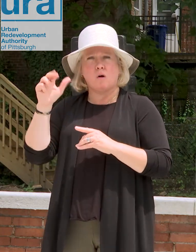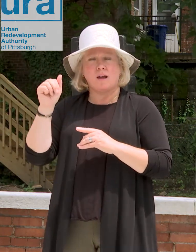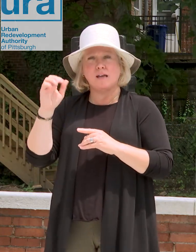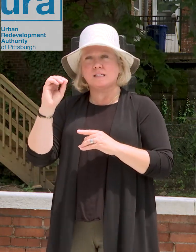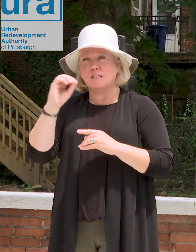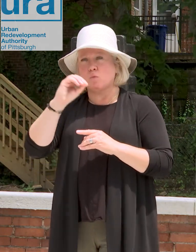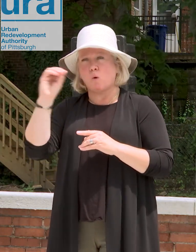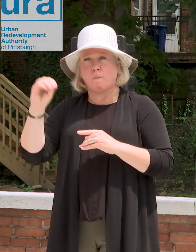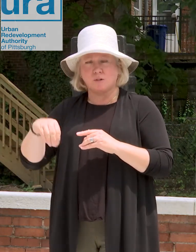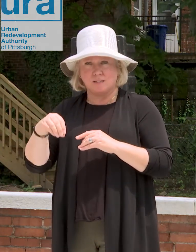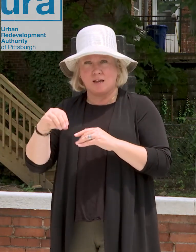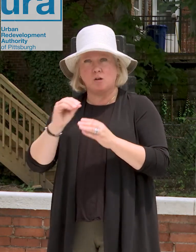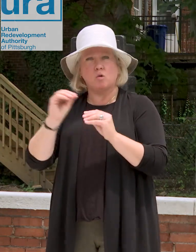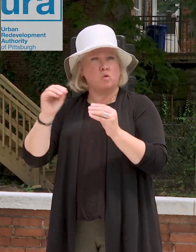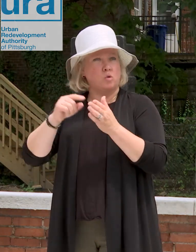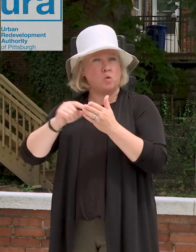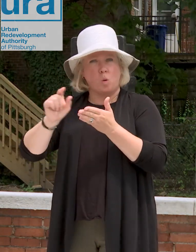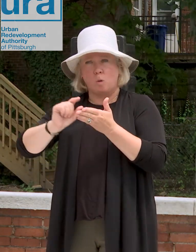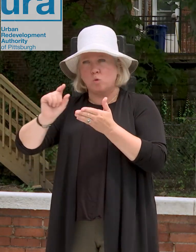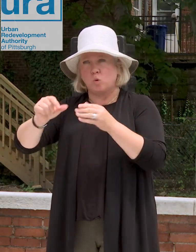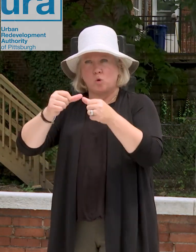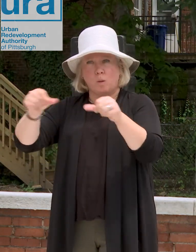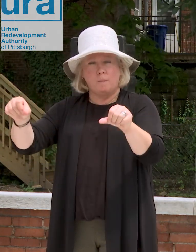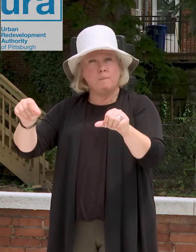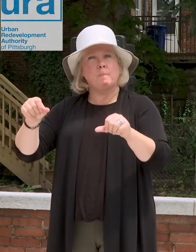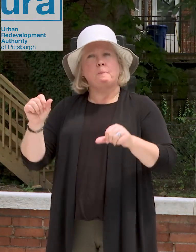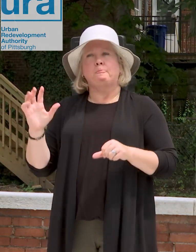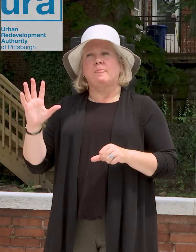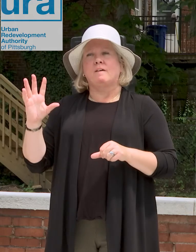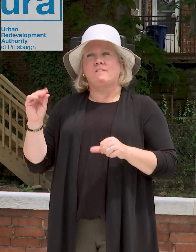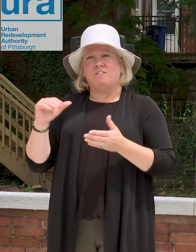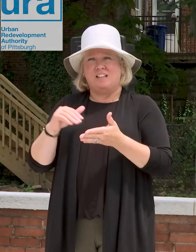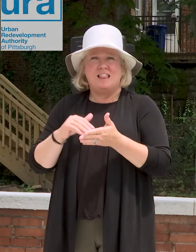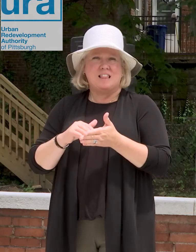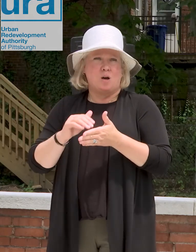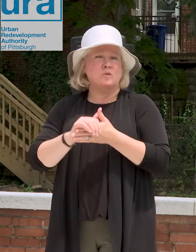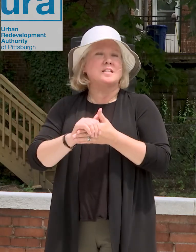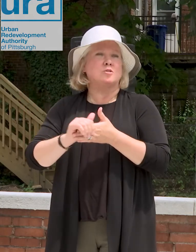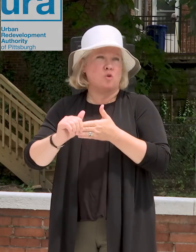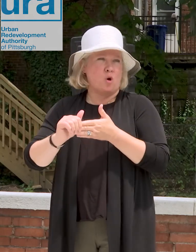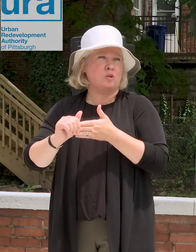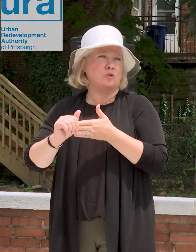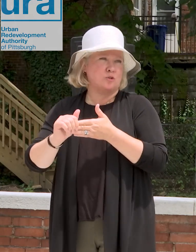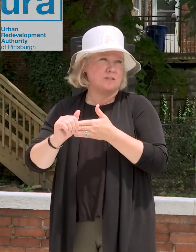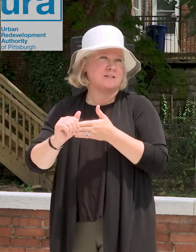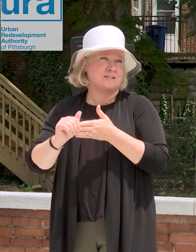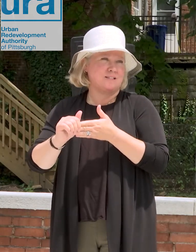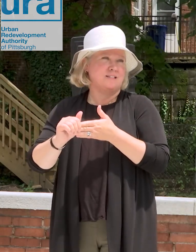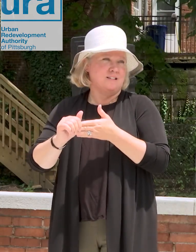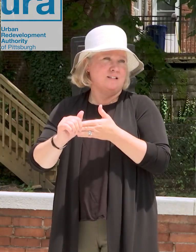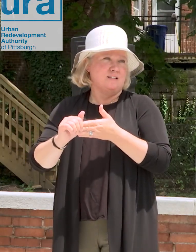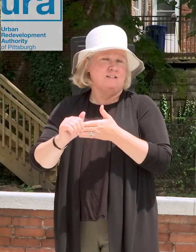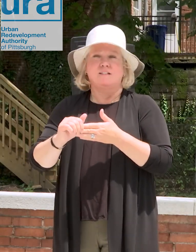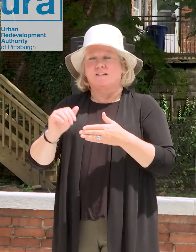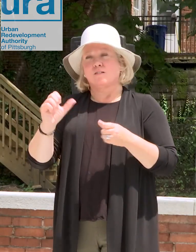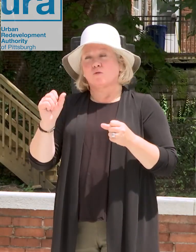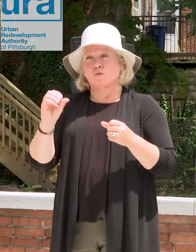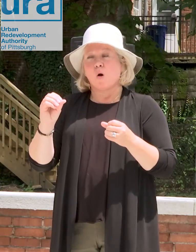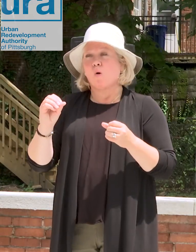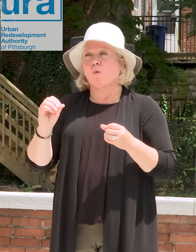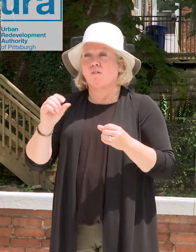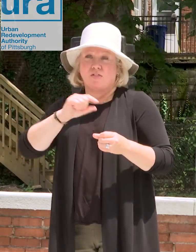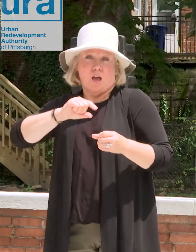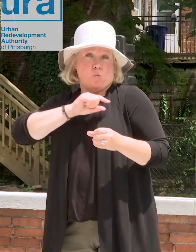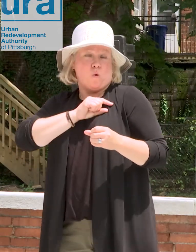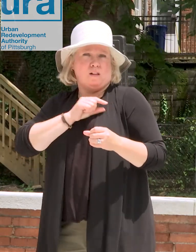0%, no payment on it for as long as you live there, $50,000. Drives that price down drastically. In addition to that, if they